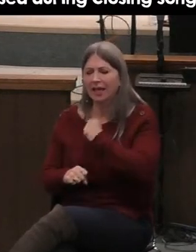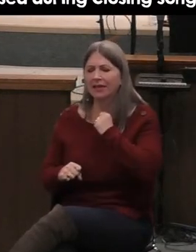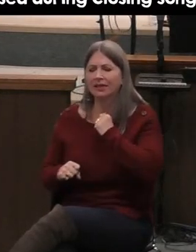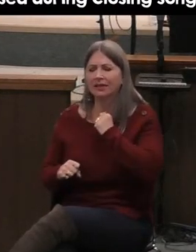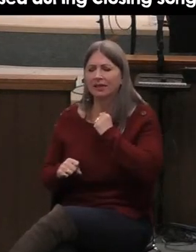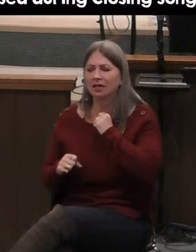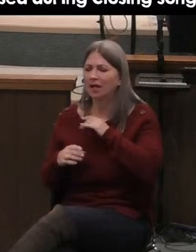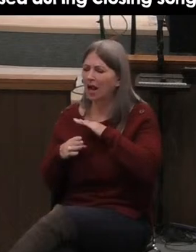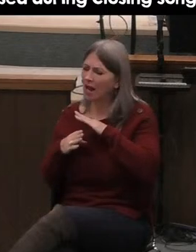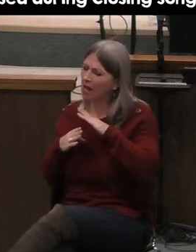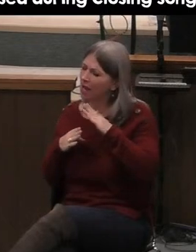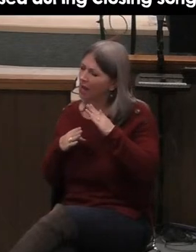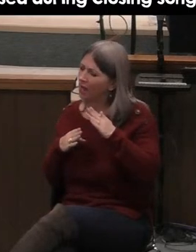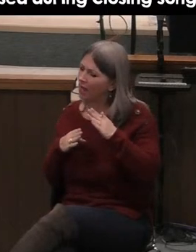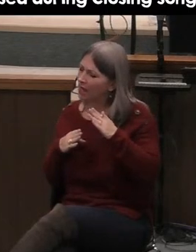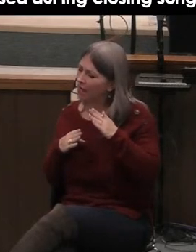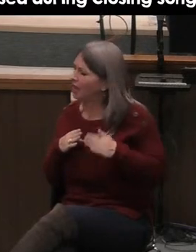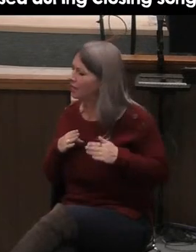very last,